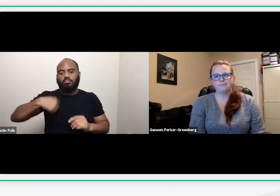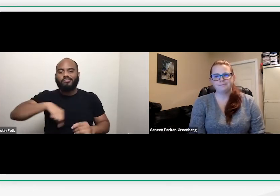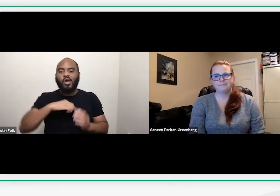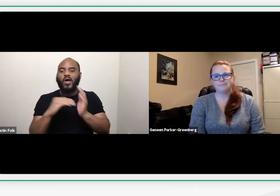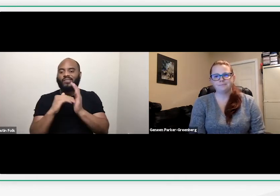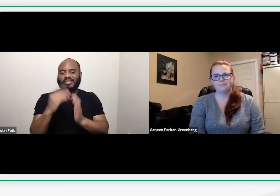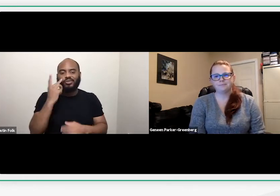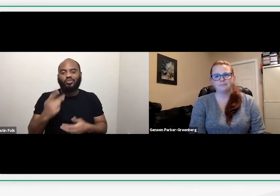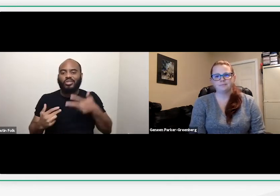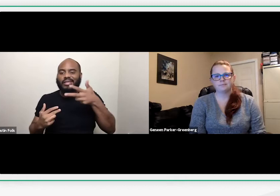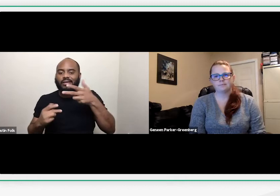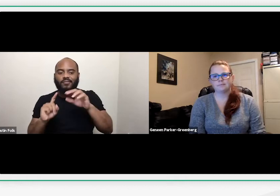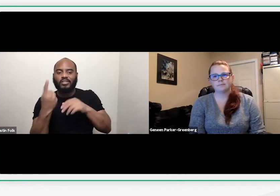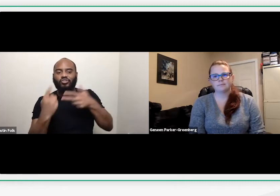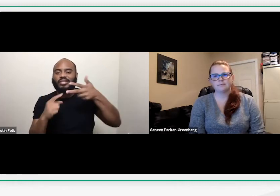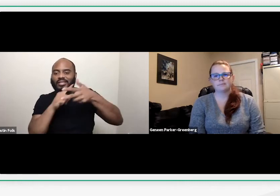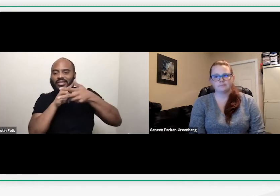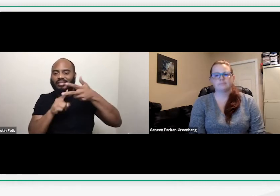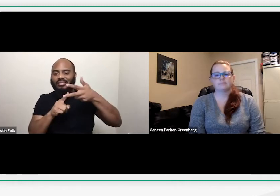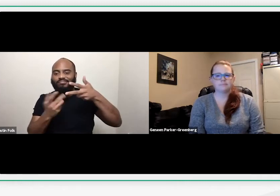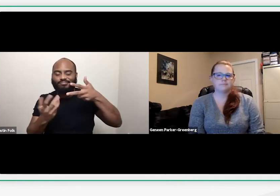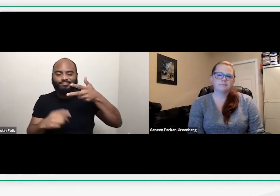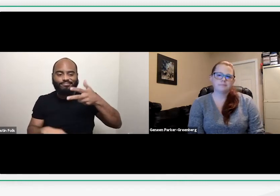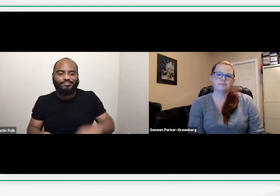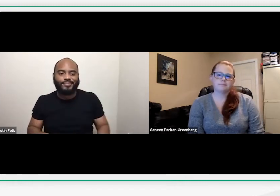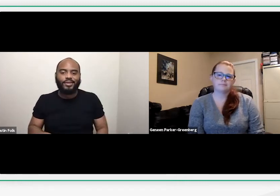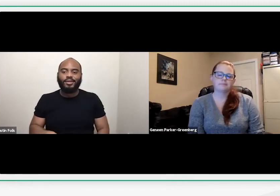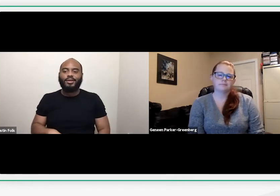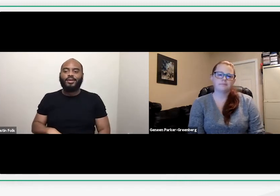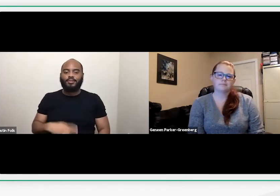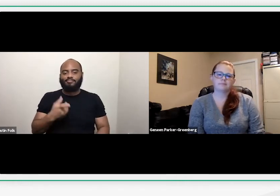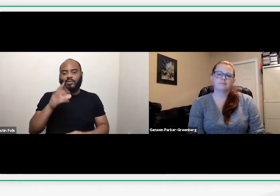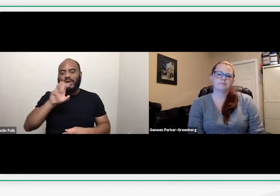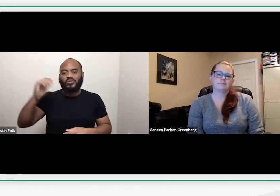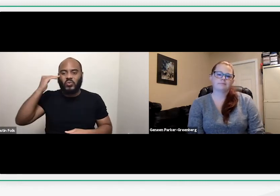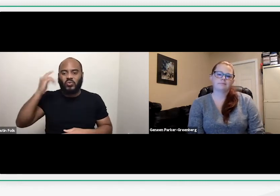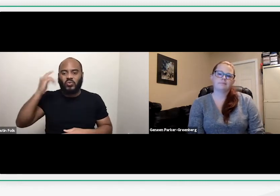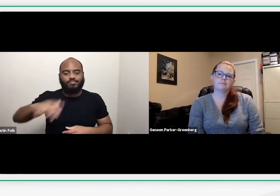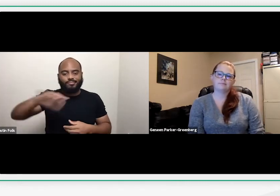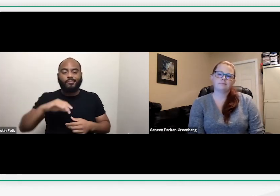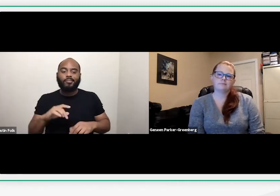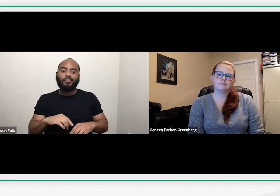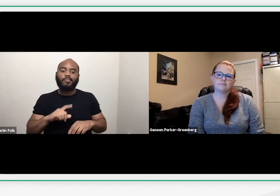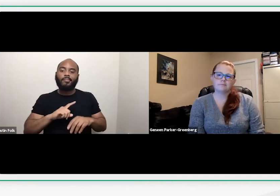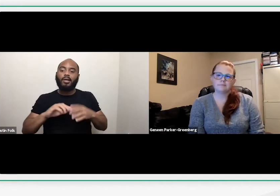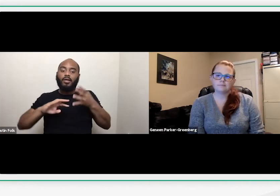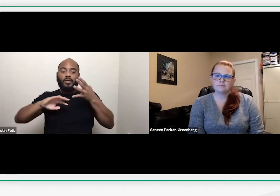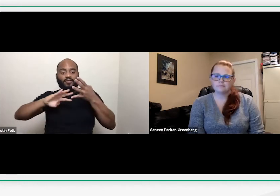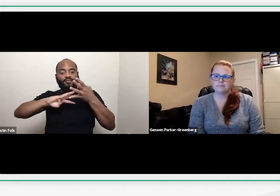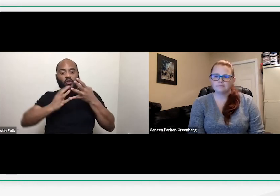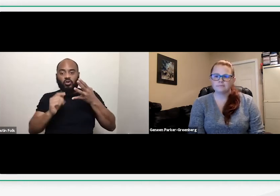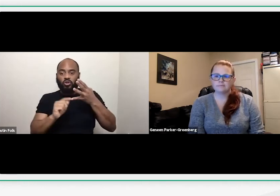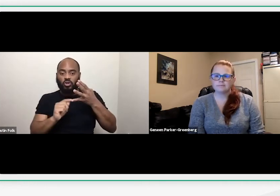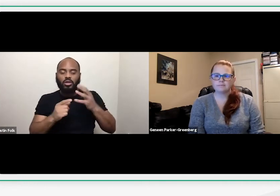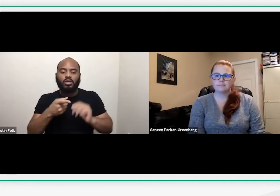So you can see there on the presentation, the most well known are quite often the first three that you see there.